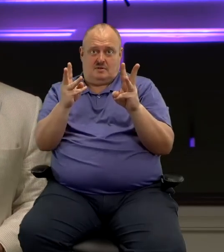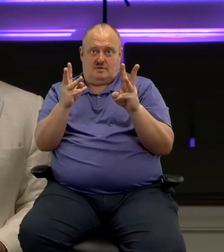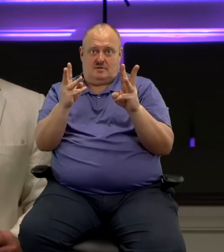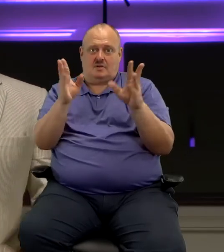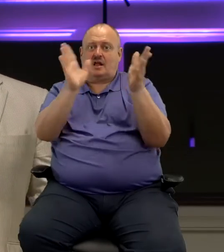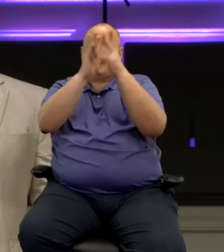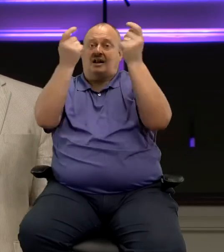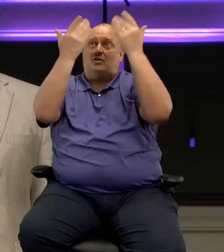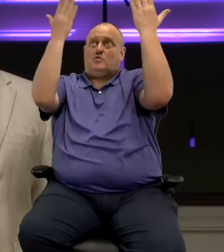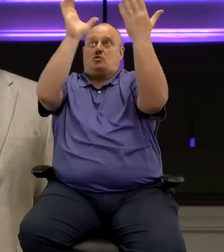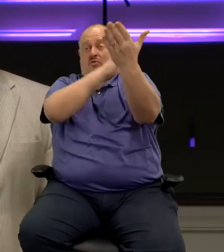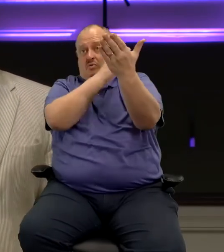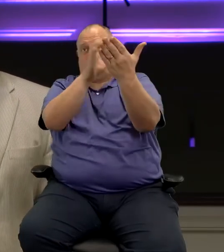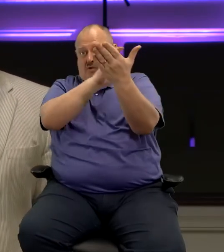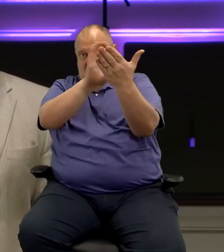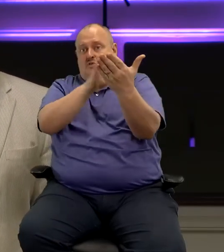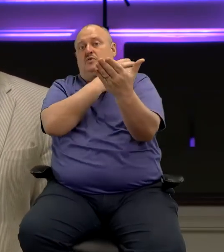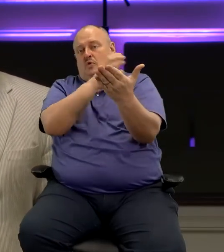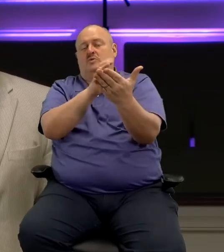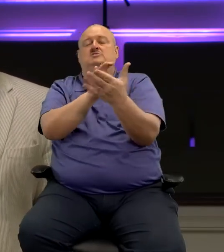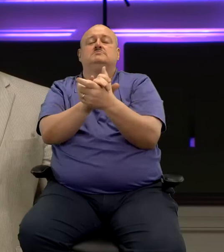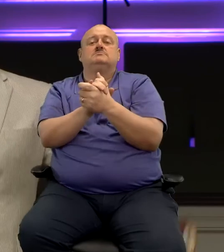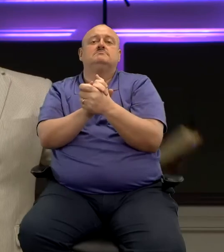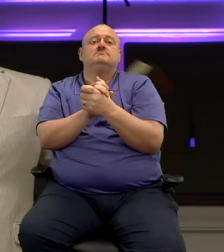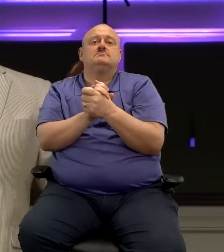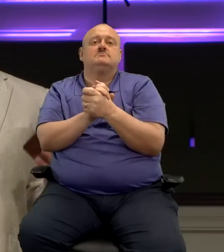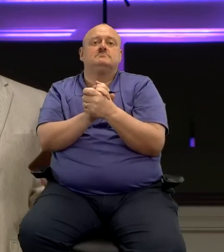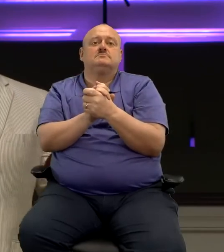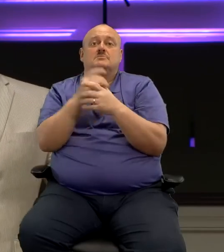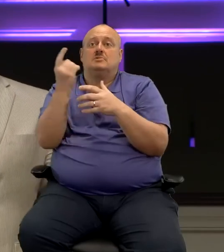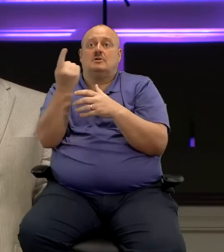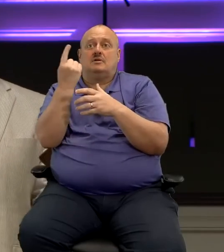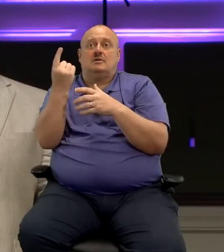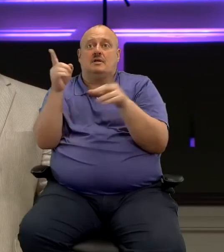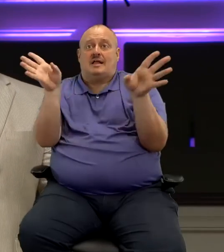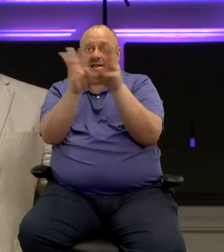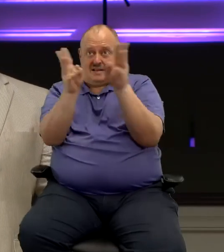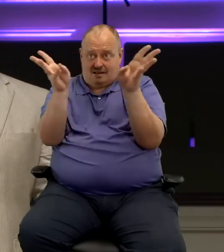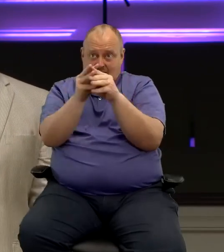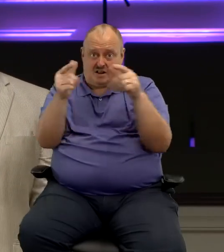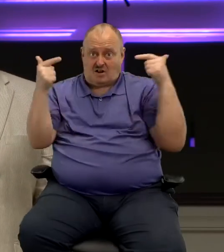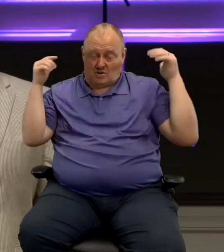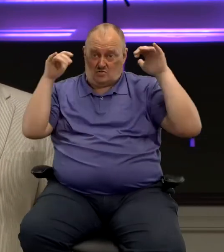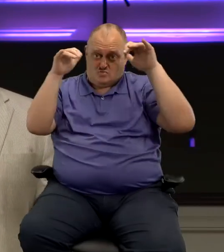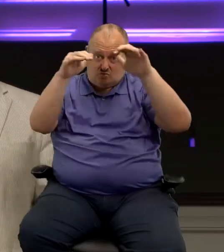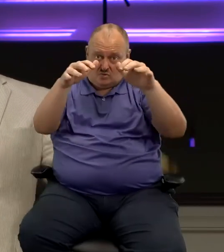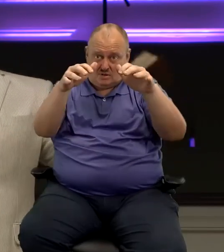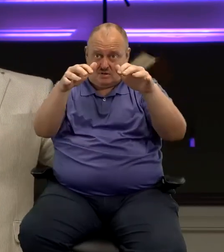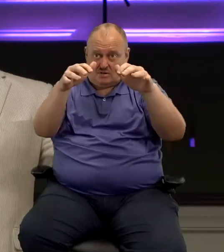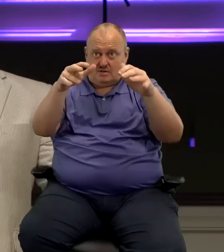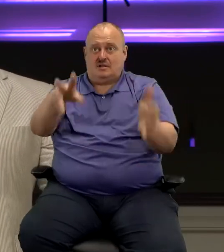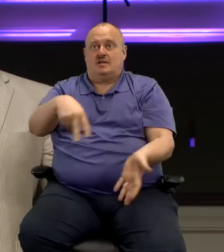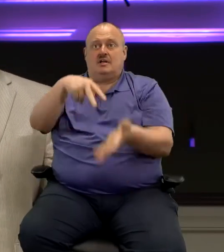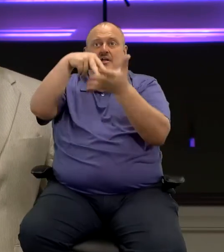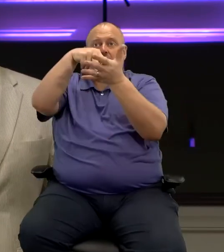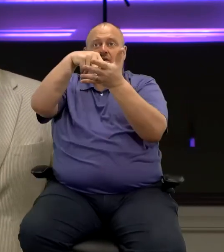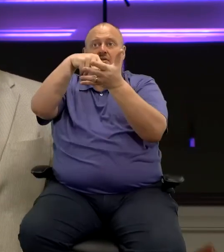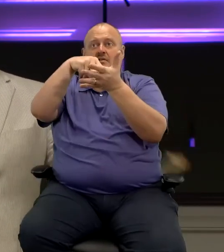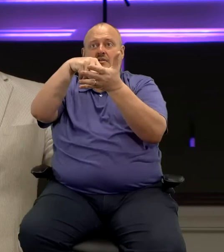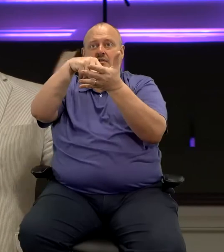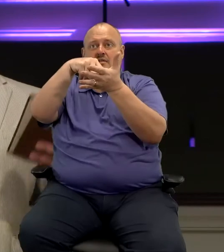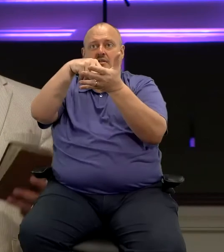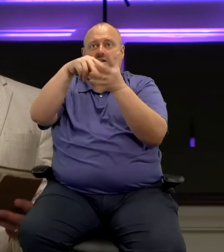Messiah. We refer to it as the Hallelujah Chorus. And normally as we gather with a large crowd on this Sunday, we stand to attention and we